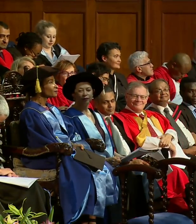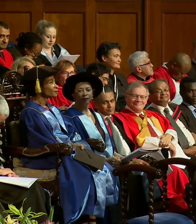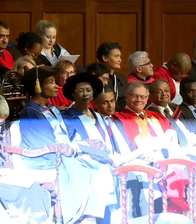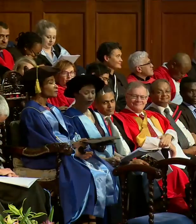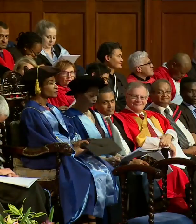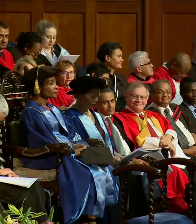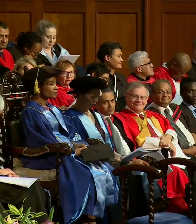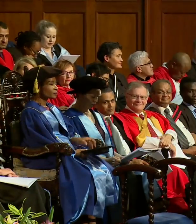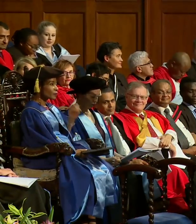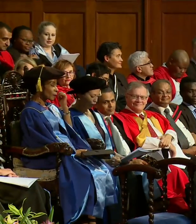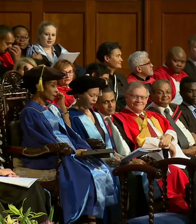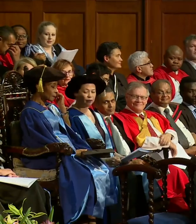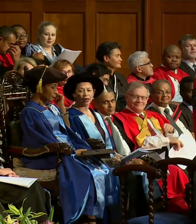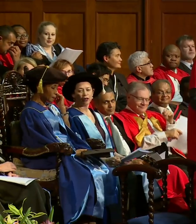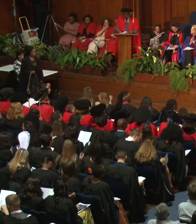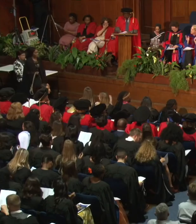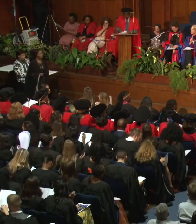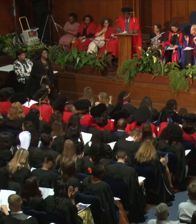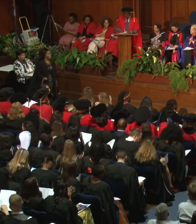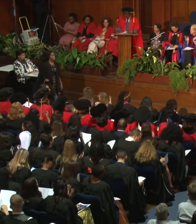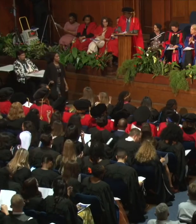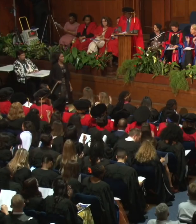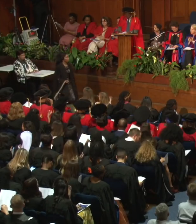Doreen Nabisele Kabuzi.